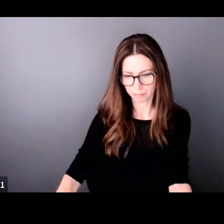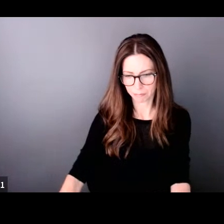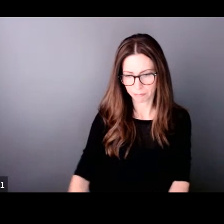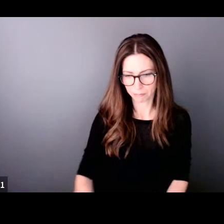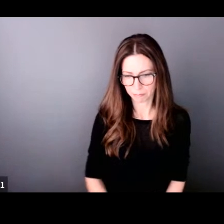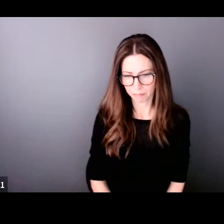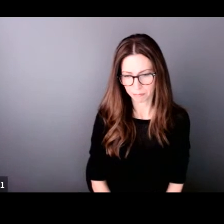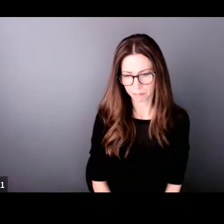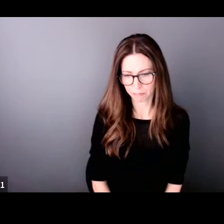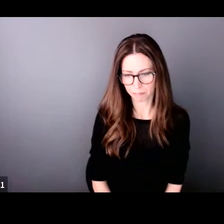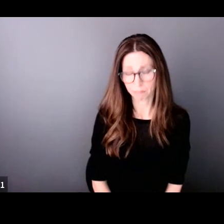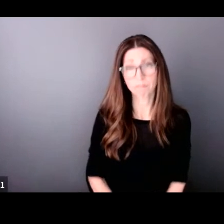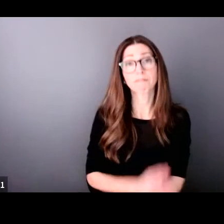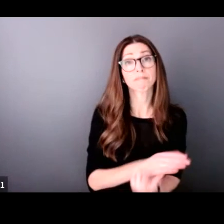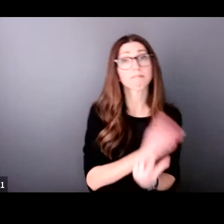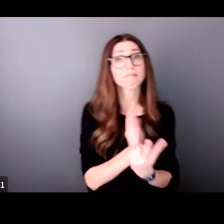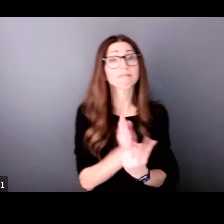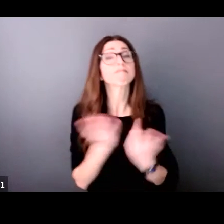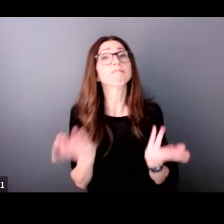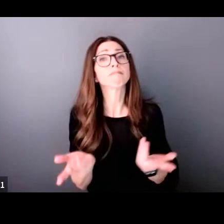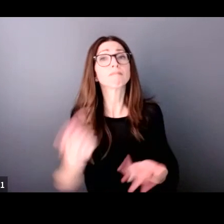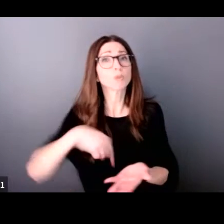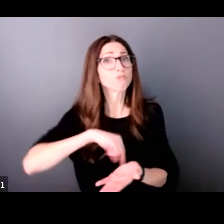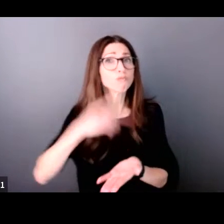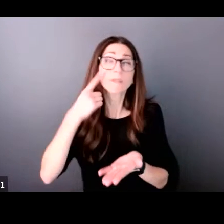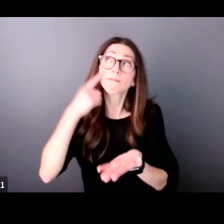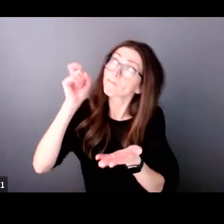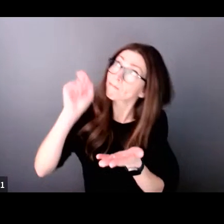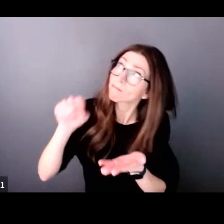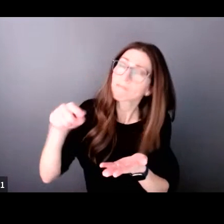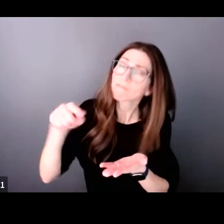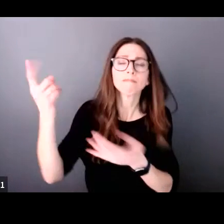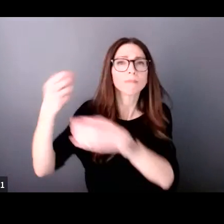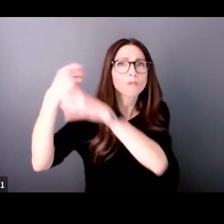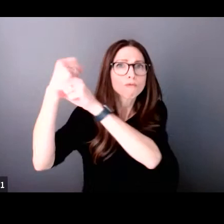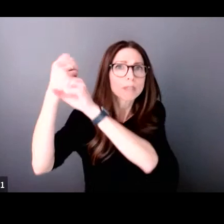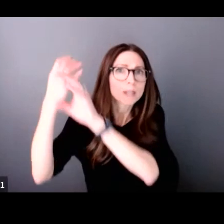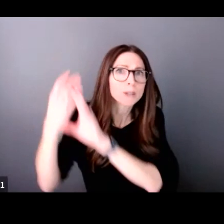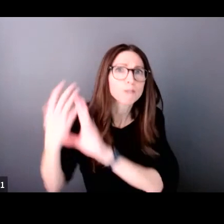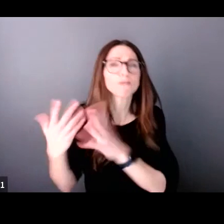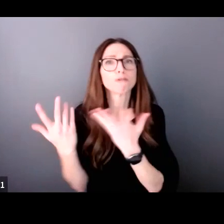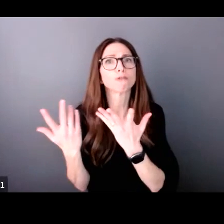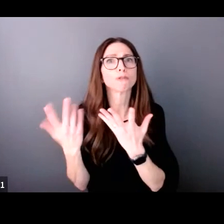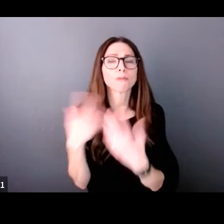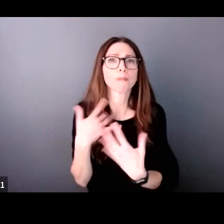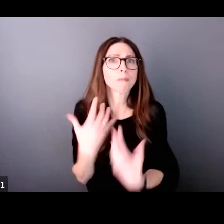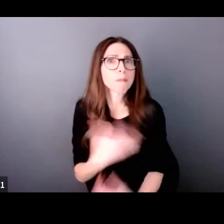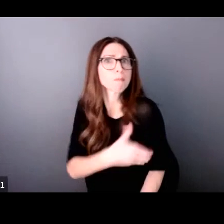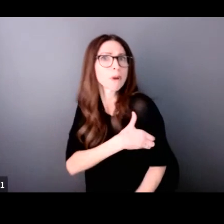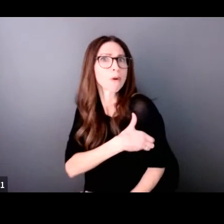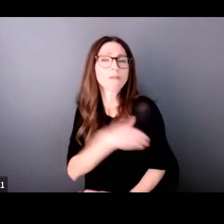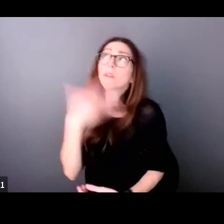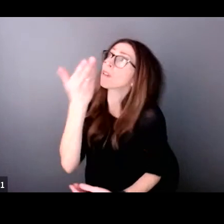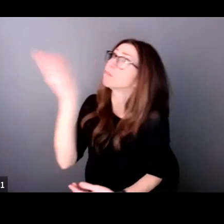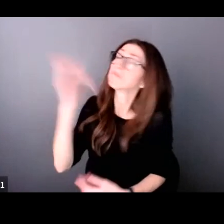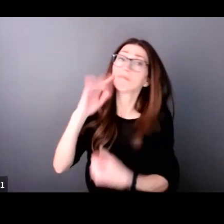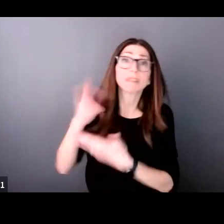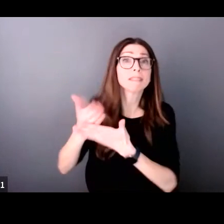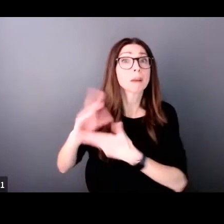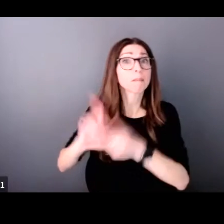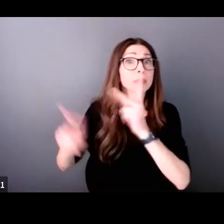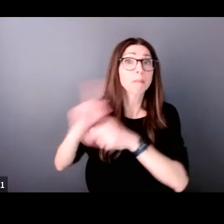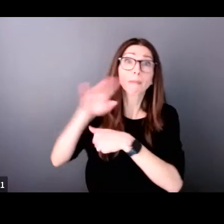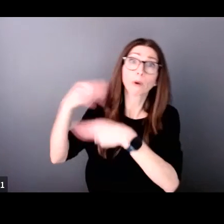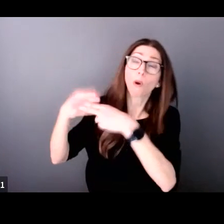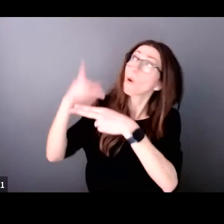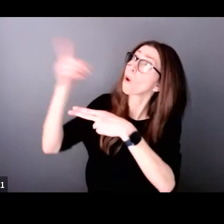We send our greetings to the great natural powers of the world. Some people recognize this as the creator, others know different